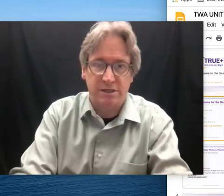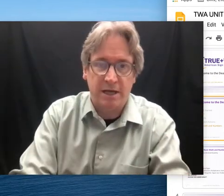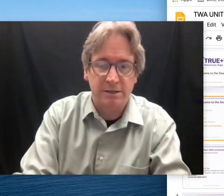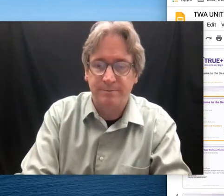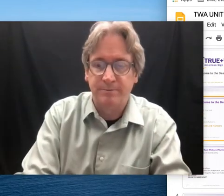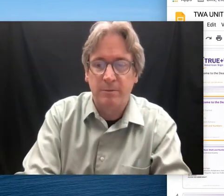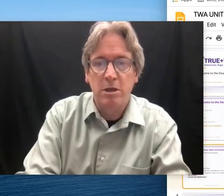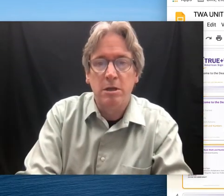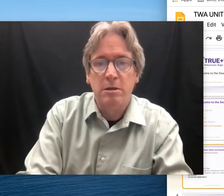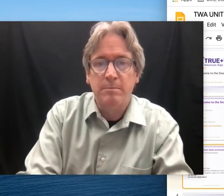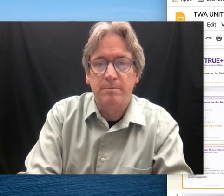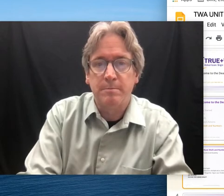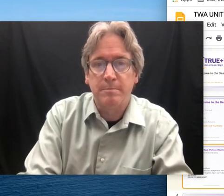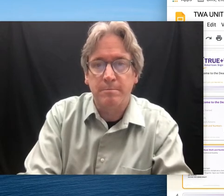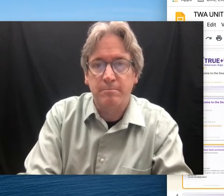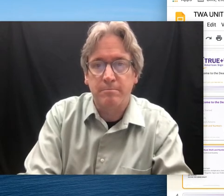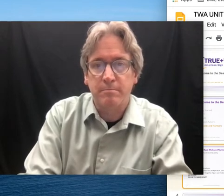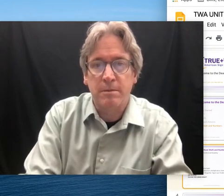other signs.